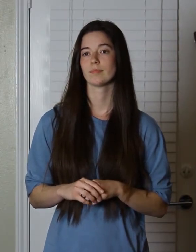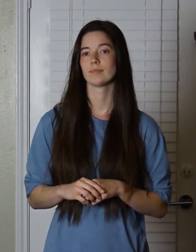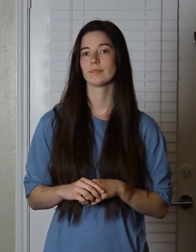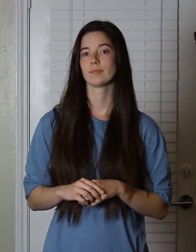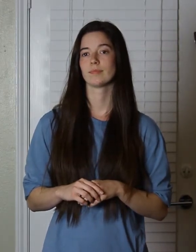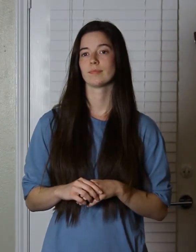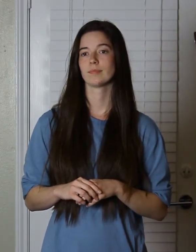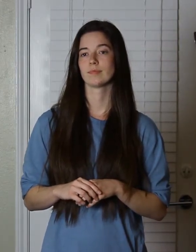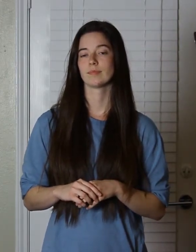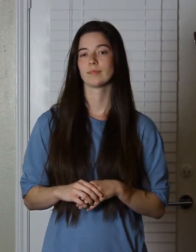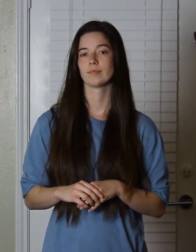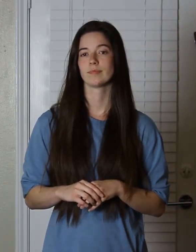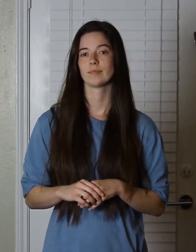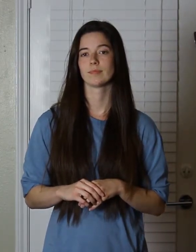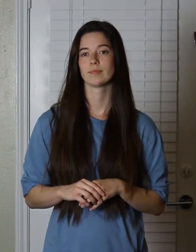precipitation, and collection.